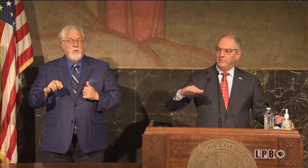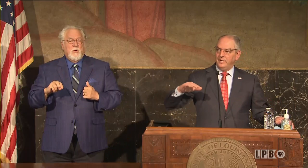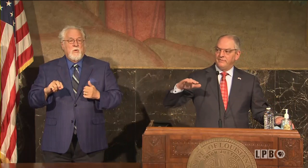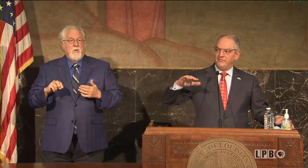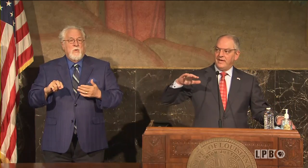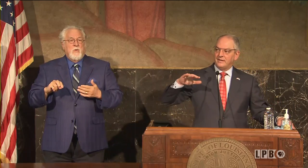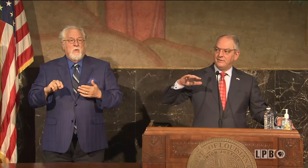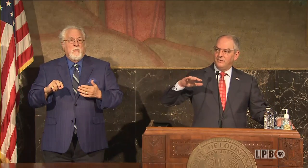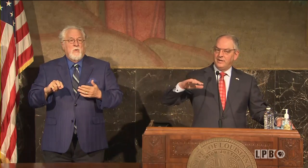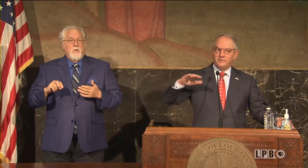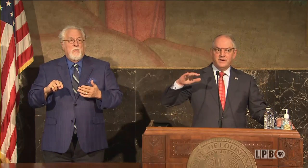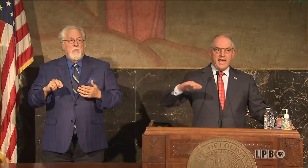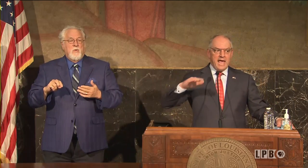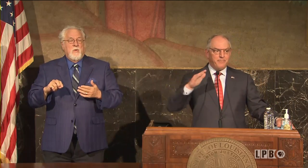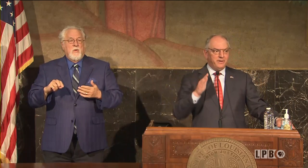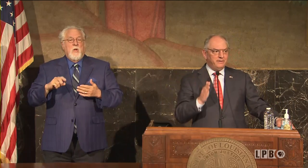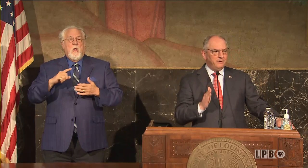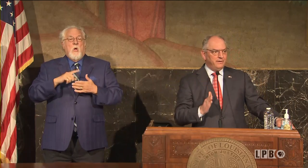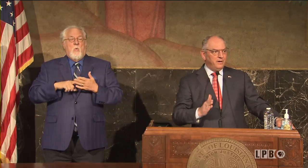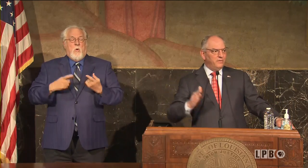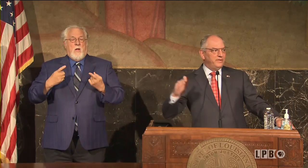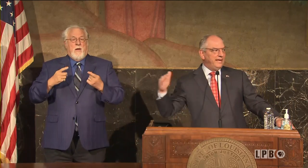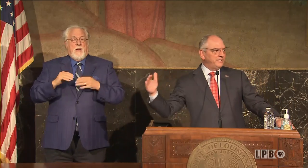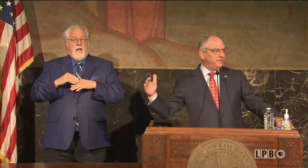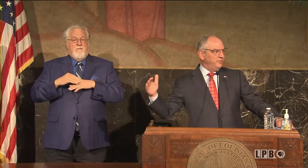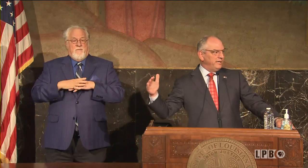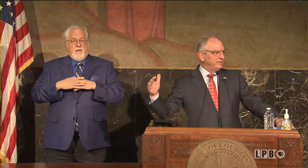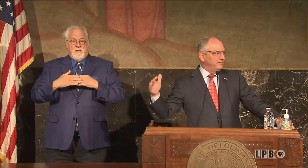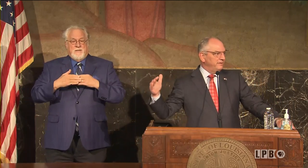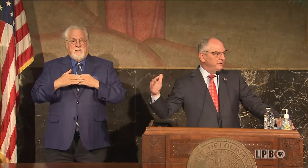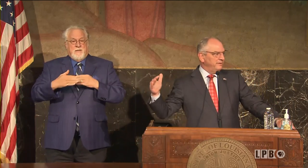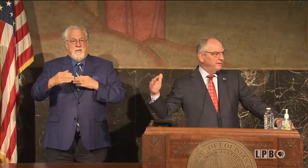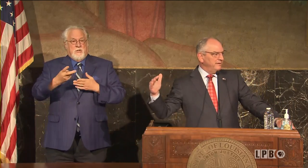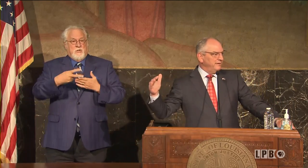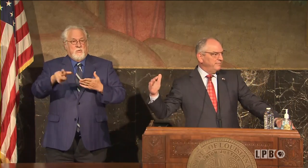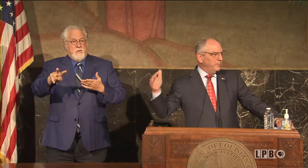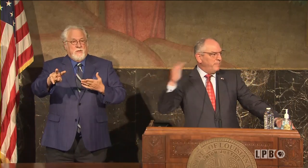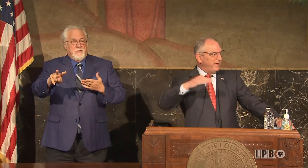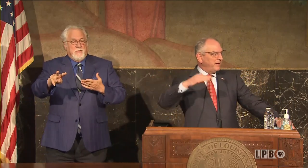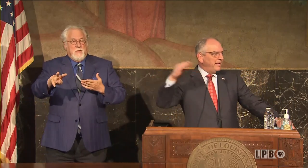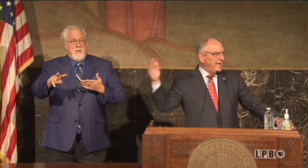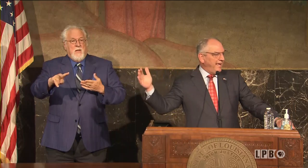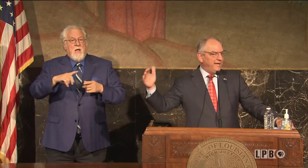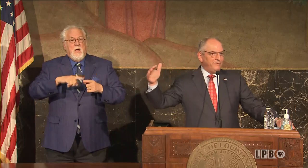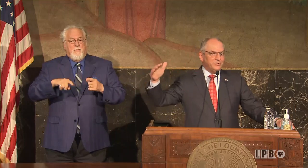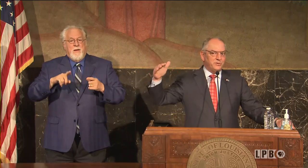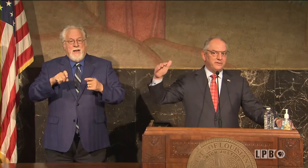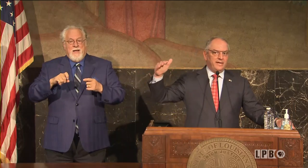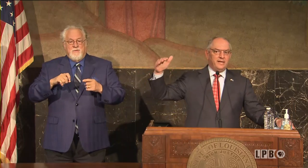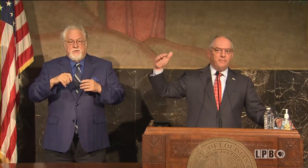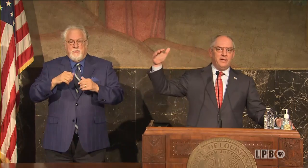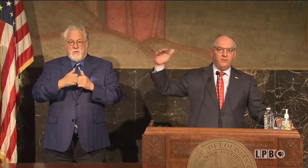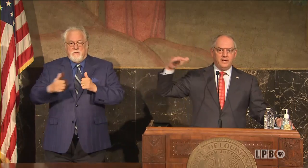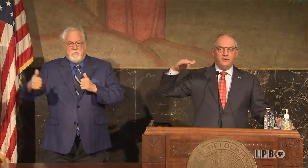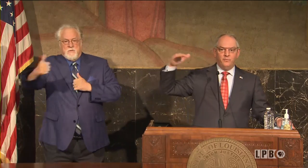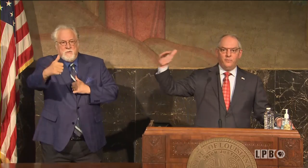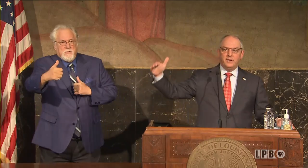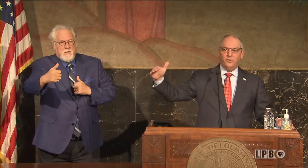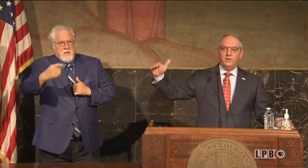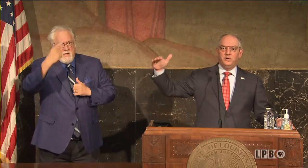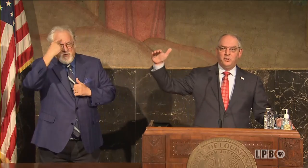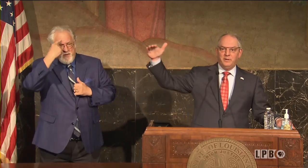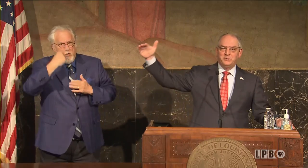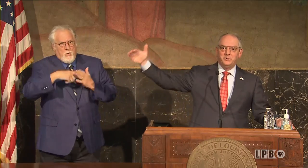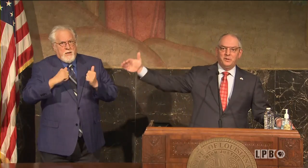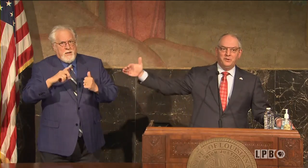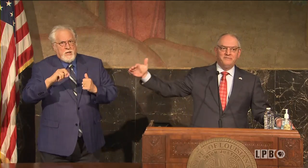to affect whatever's going to happen over the next 2 weeks. But we better get ahead of it and start thinking about, okay, well, what